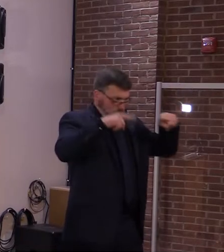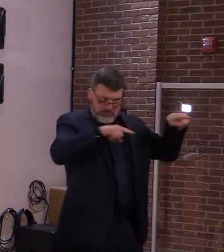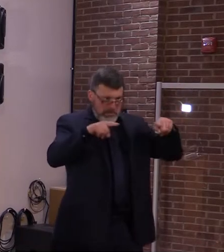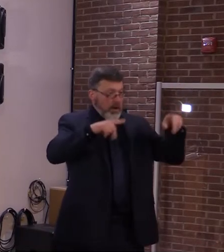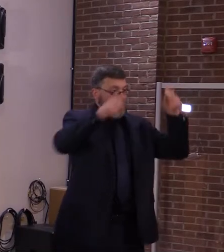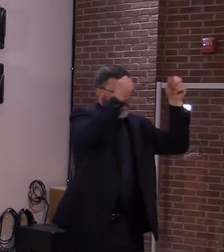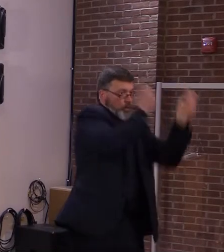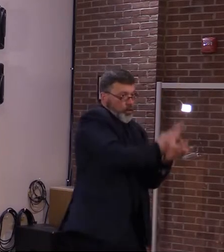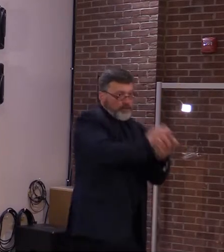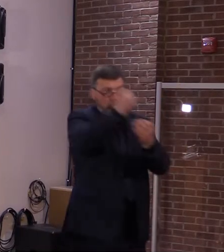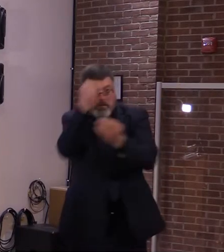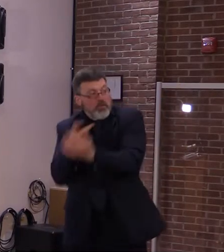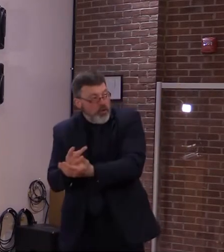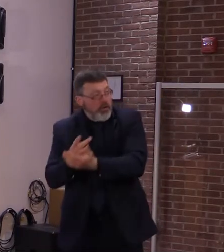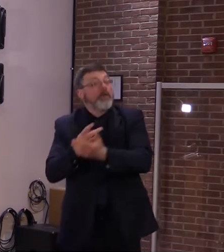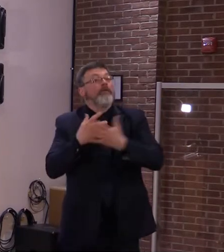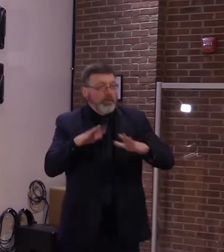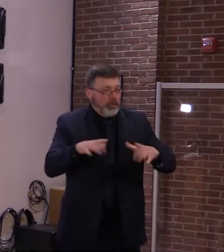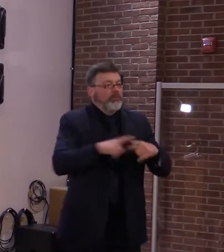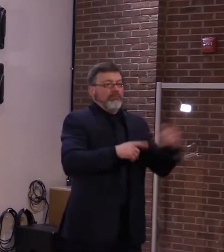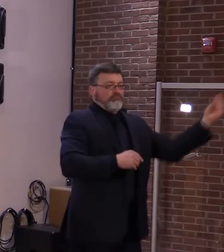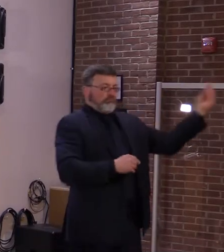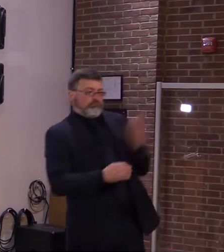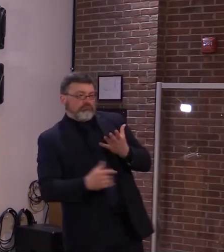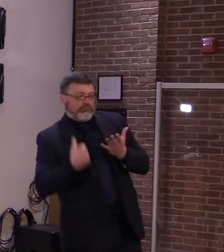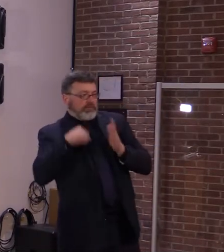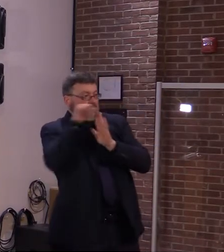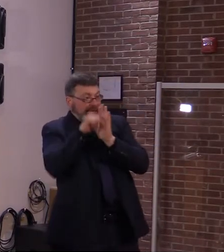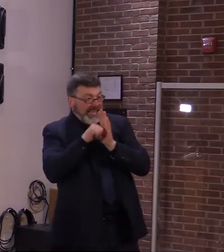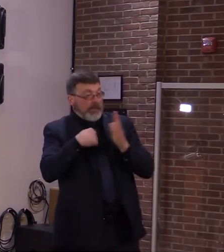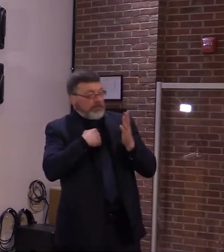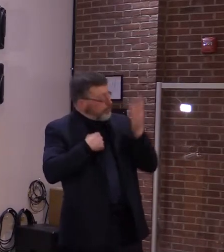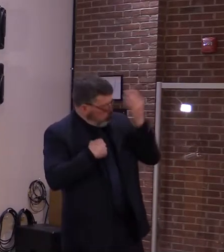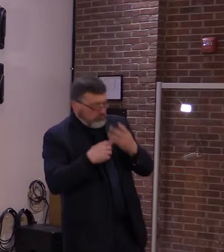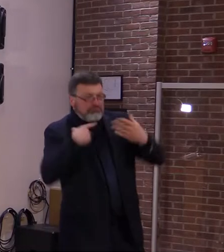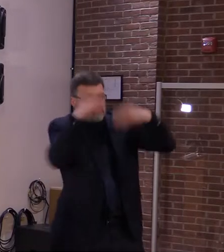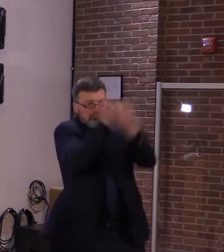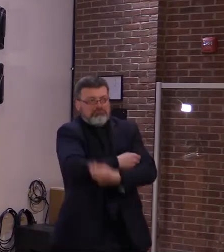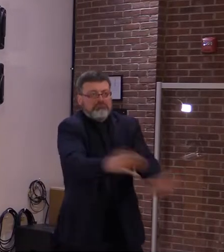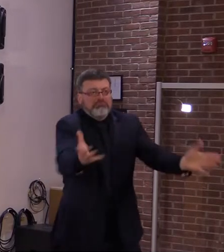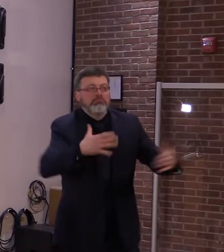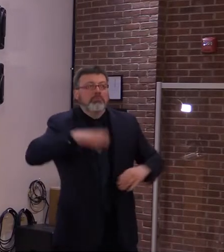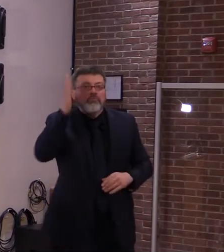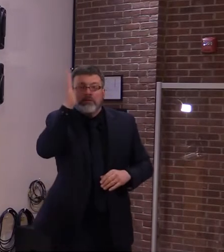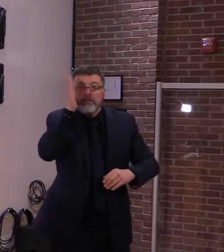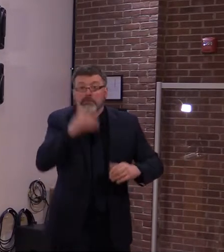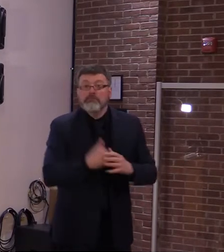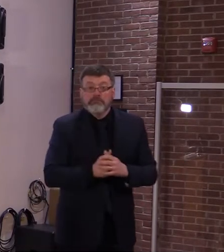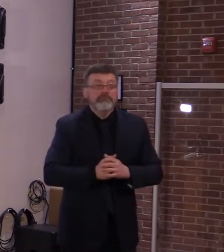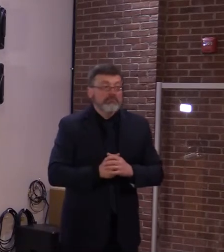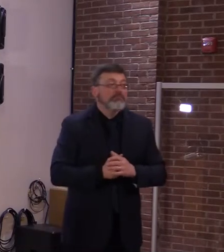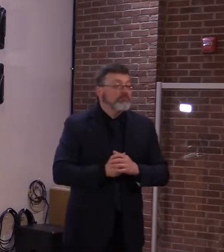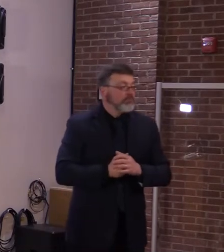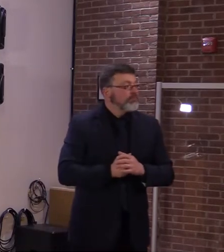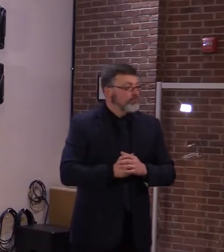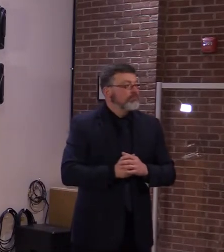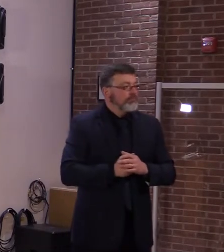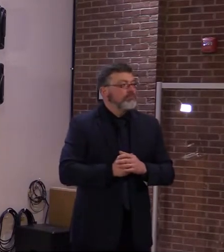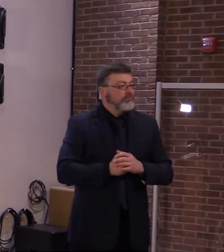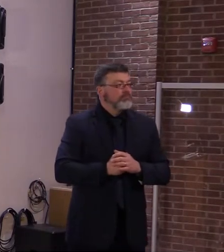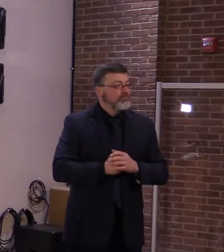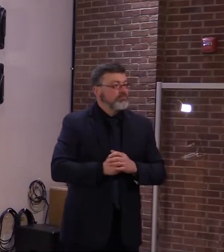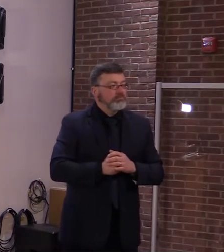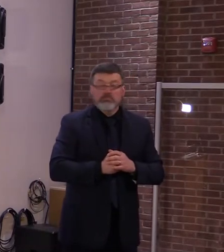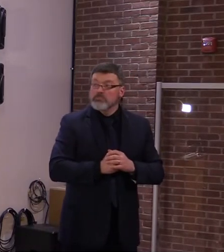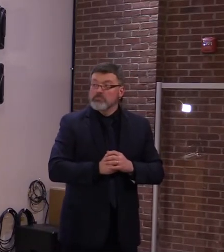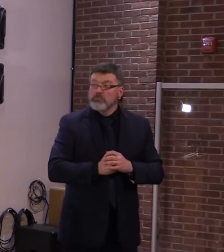vaccine, we will then develop even more opportunities for how to access this vaccine, including the opportunity referred